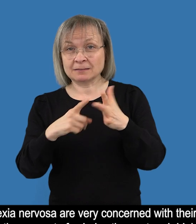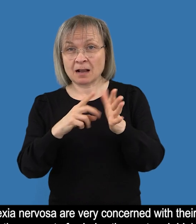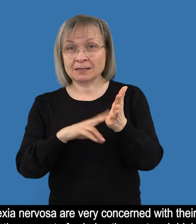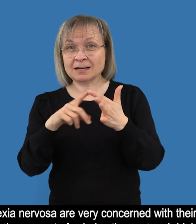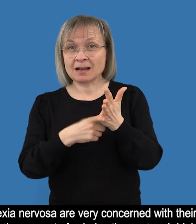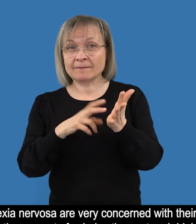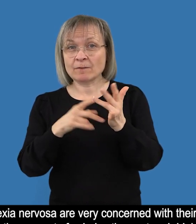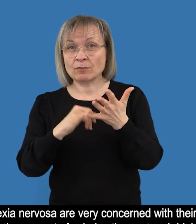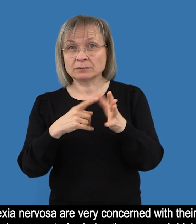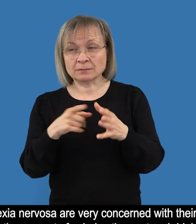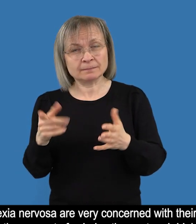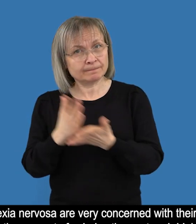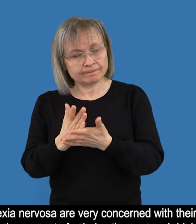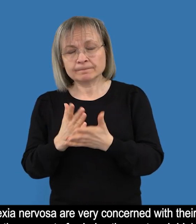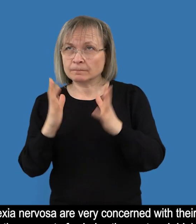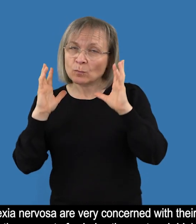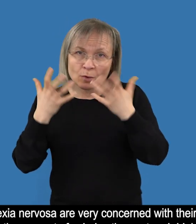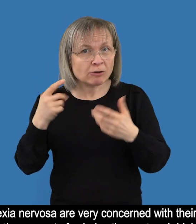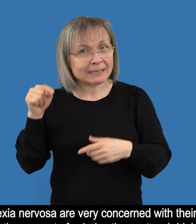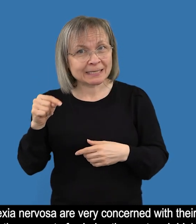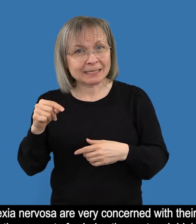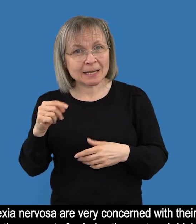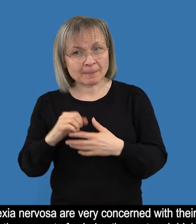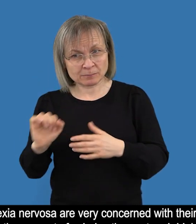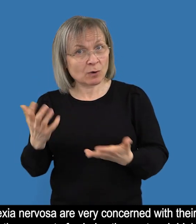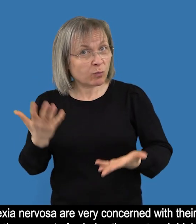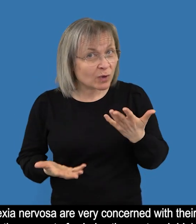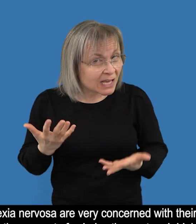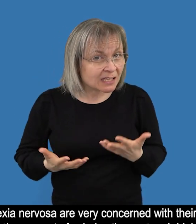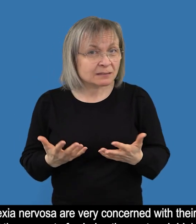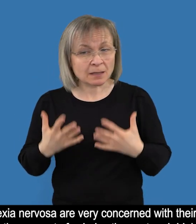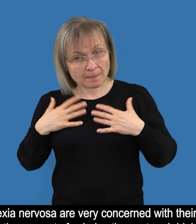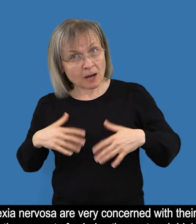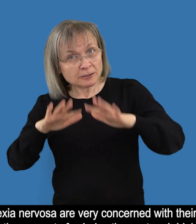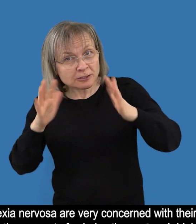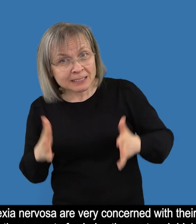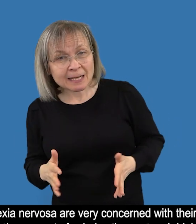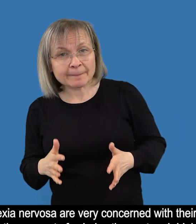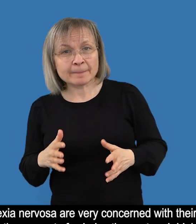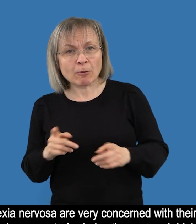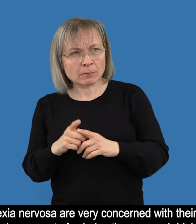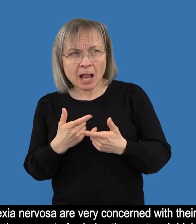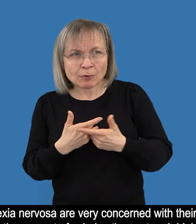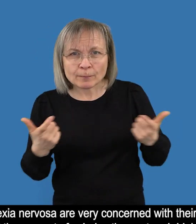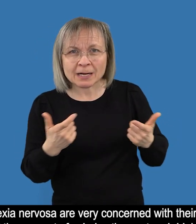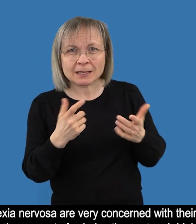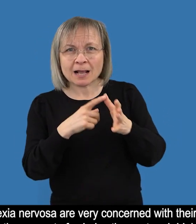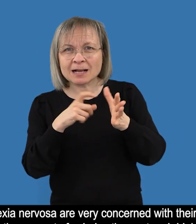People who have anorexia nervosa are very concerned with their weight, body shape, and the amount of calories they eat and